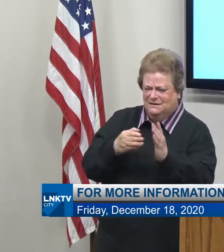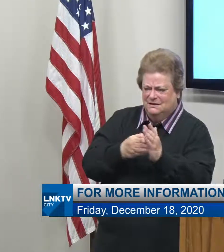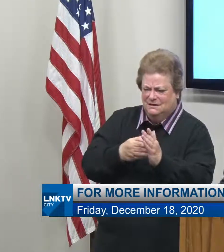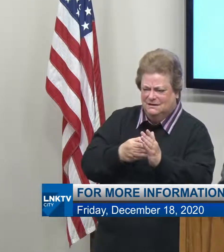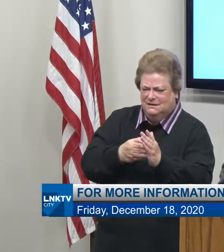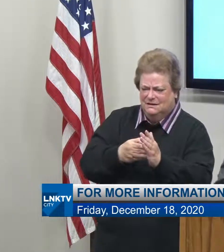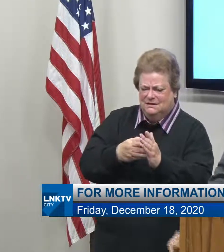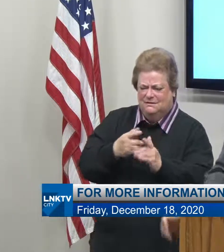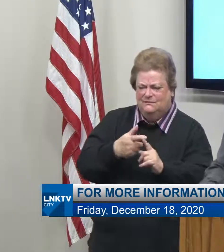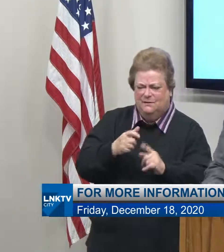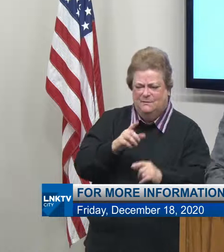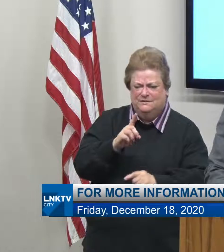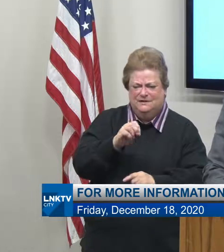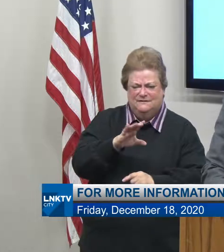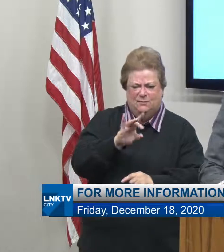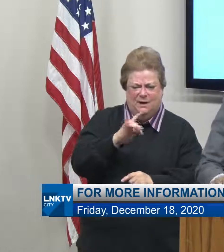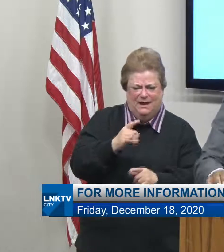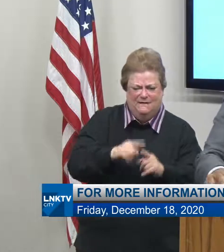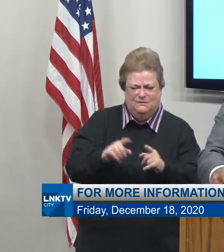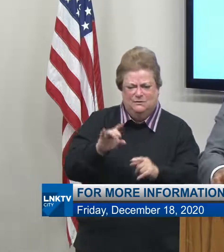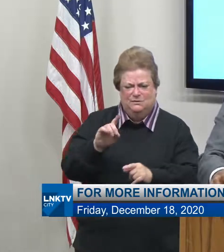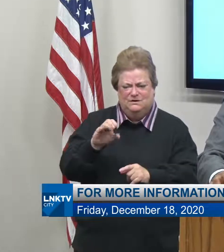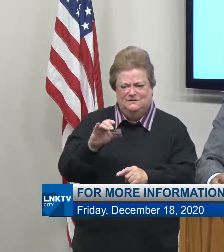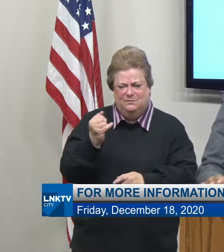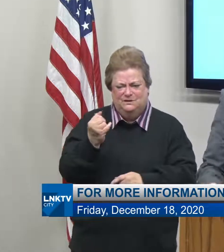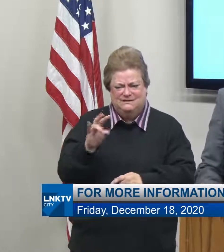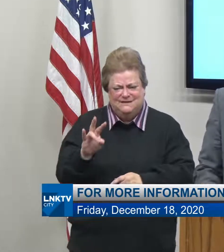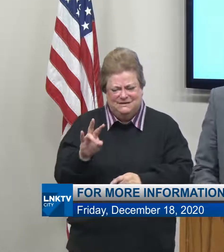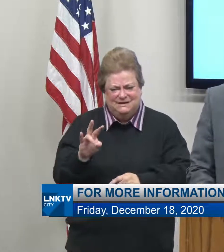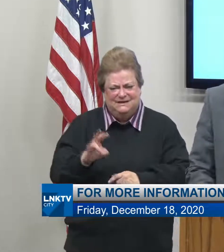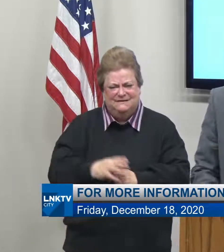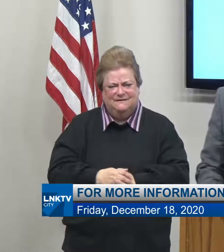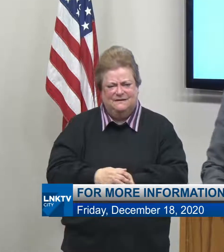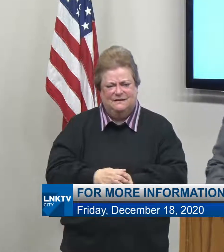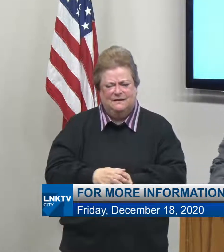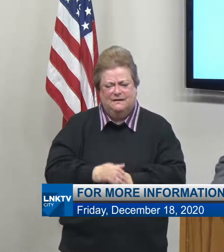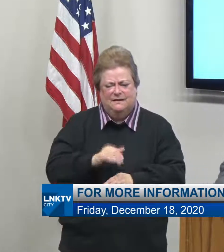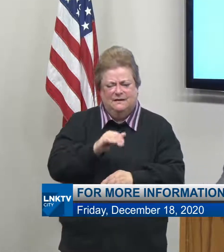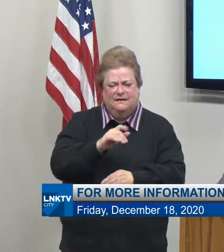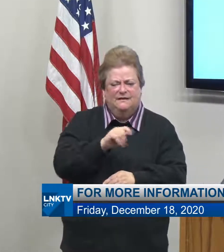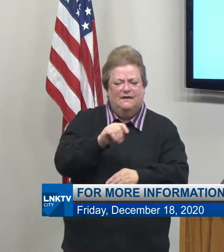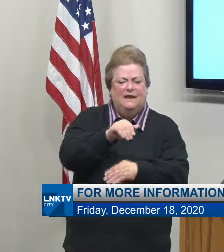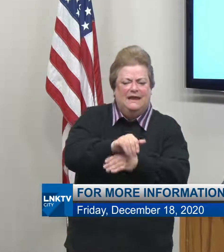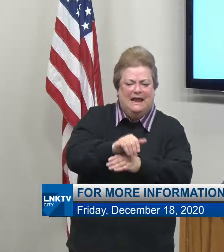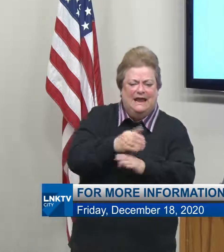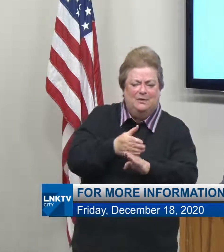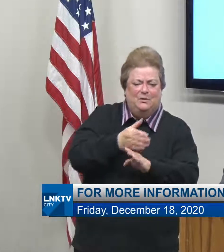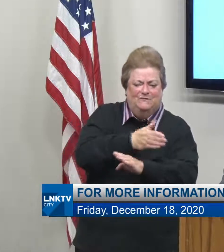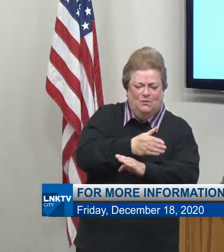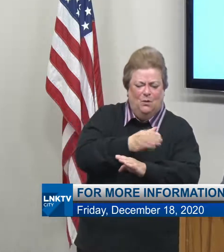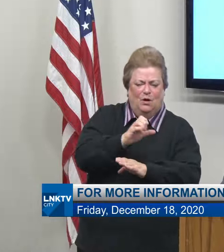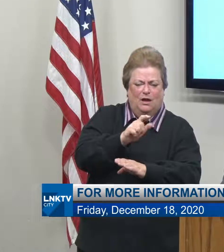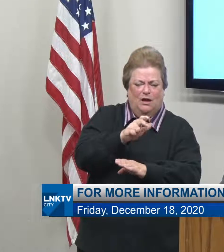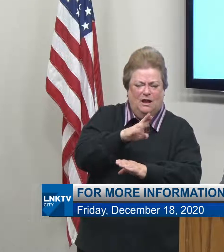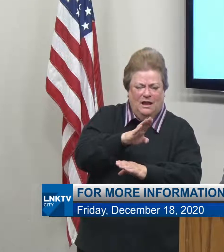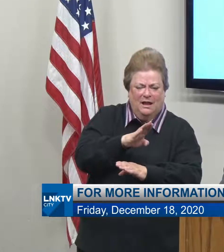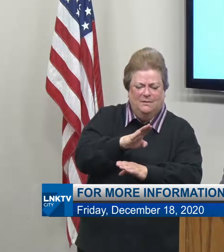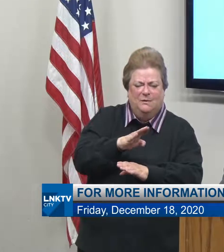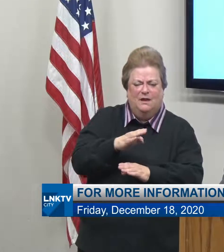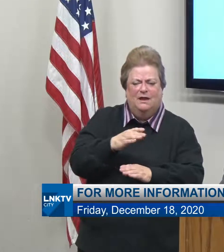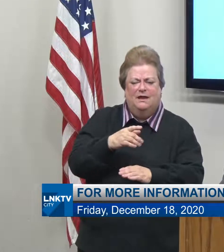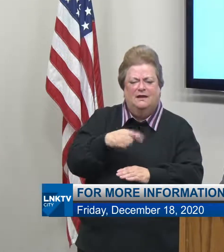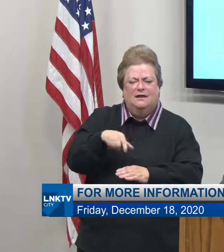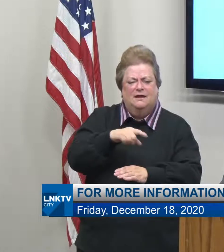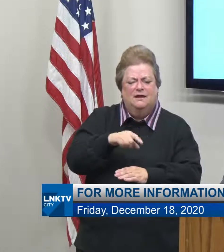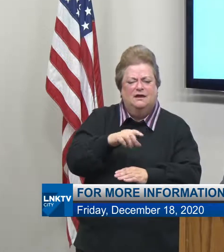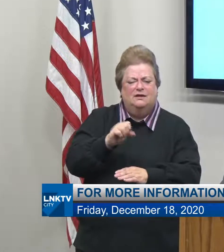December 17th. And then the night before, appears to have 18 open cases against it. So